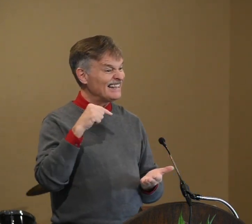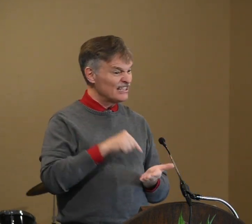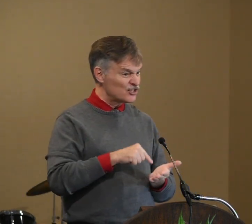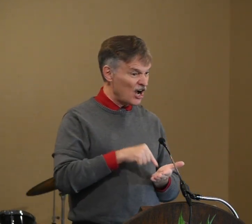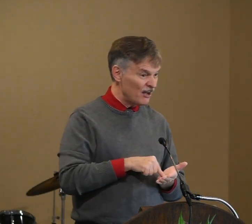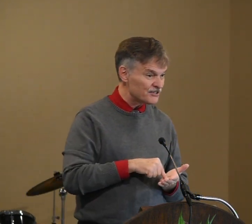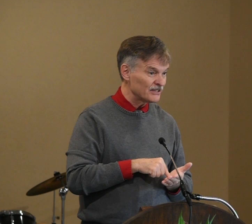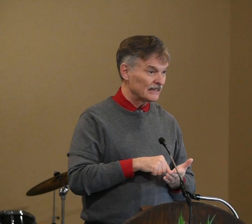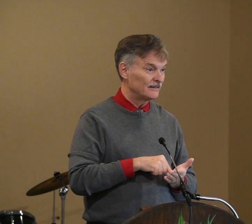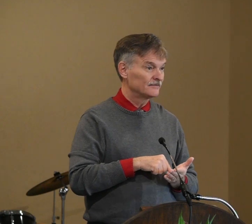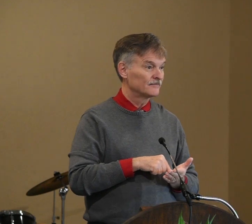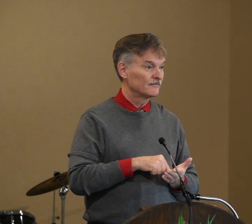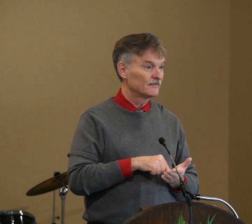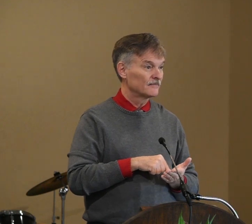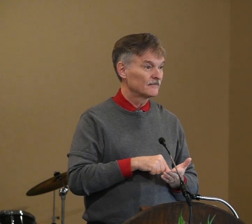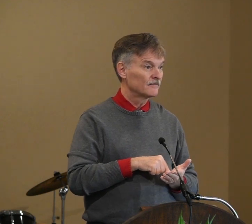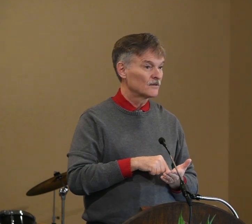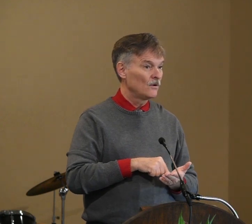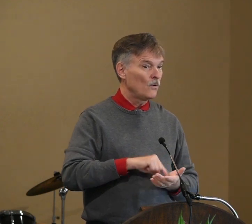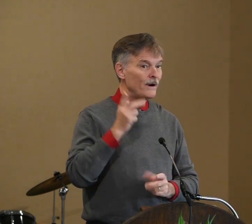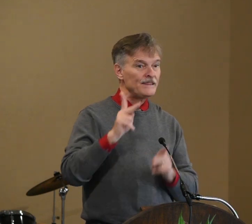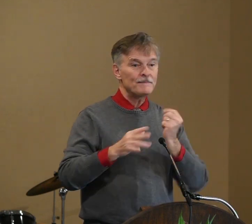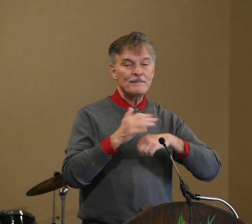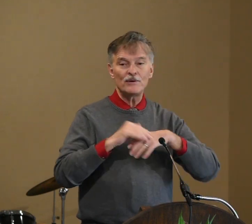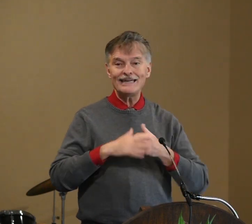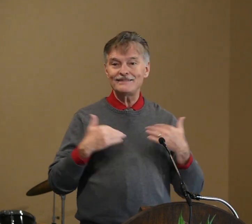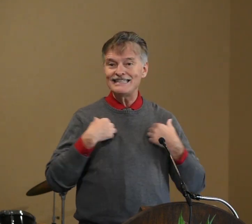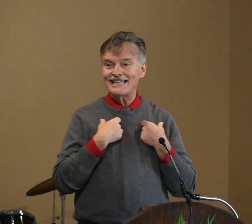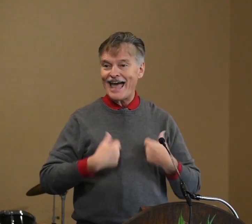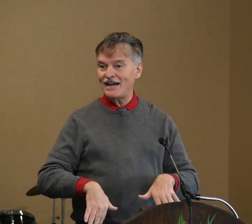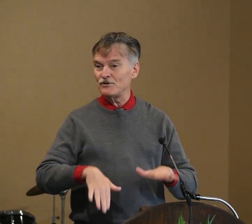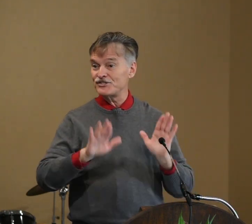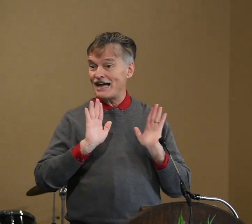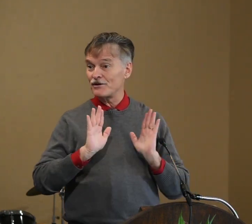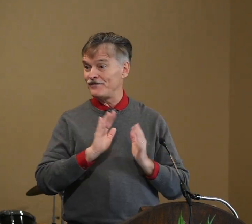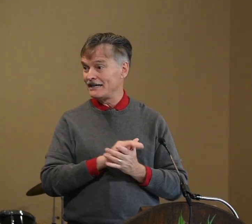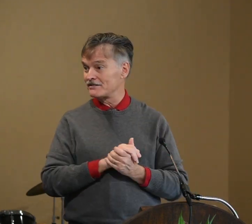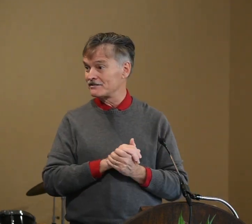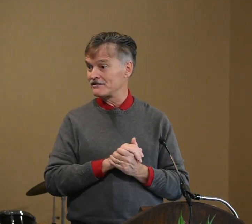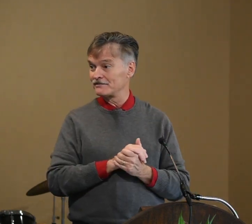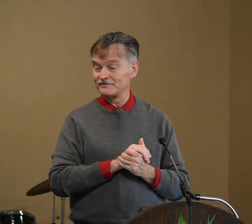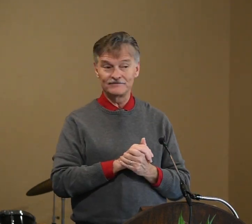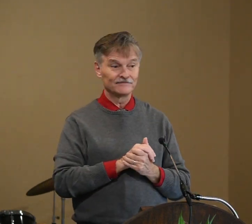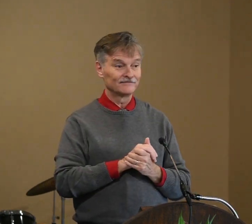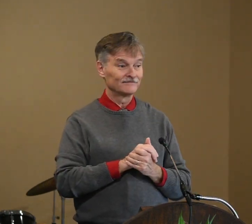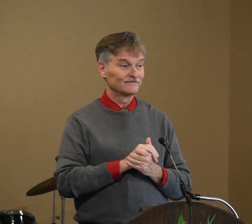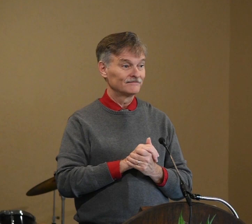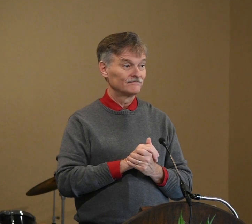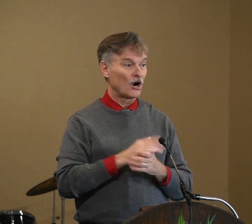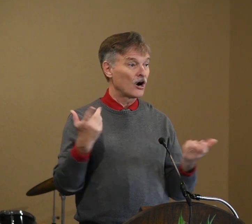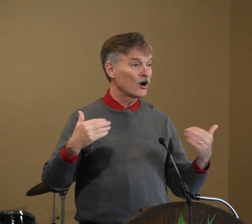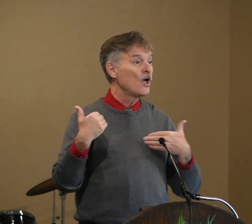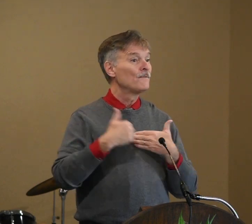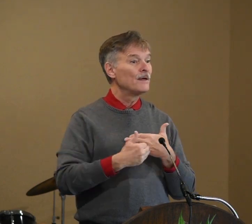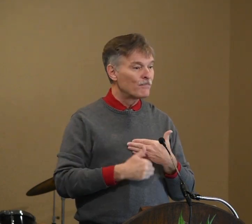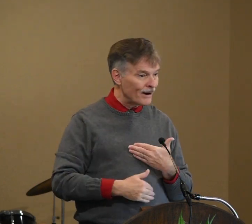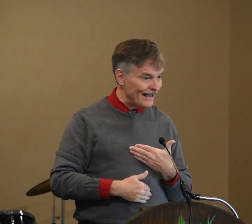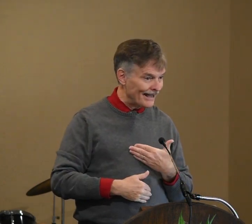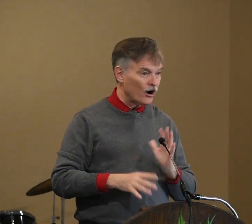is costly. Where did the people get these animal sacrifices? Or the bread or